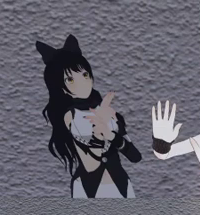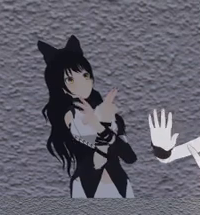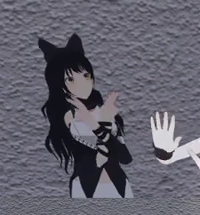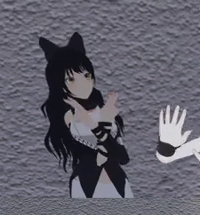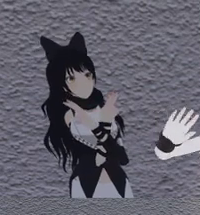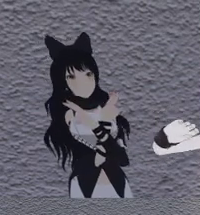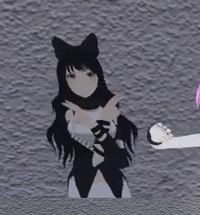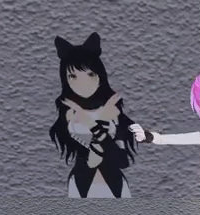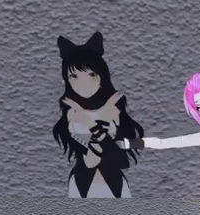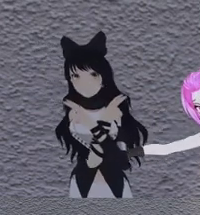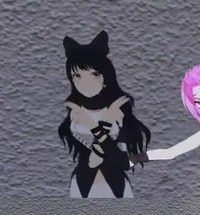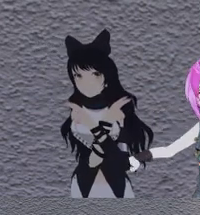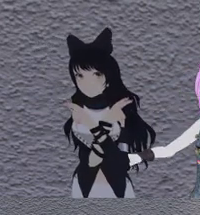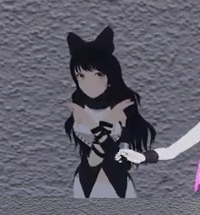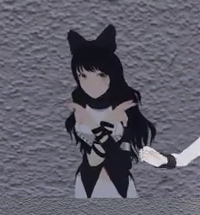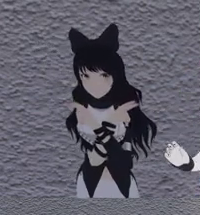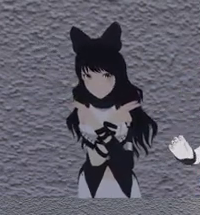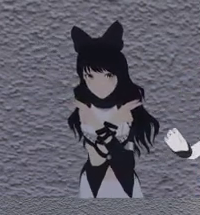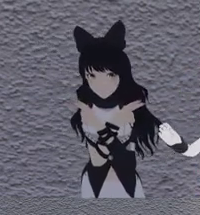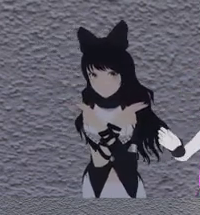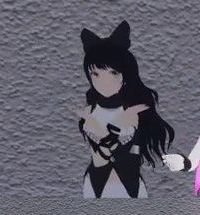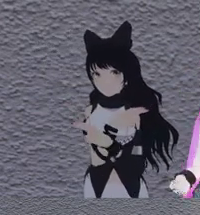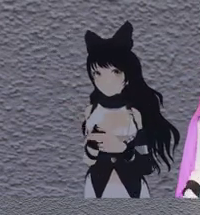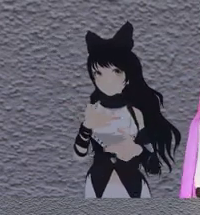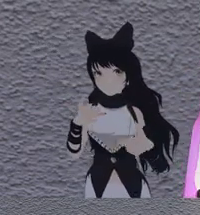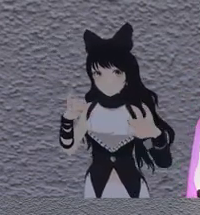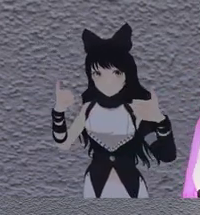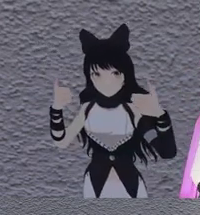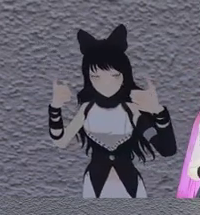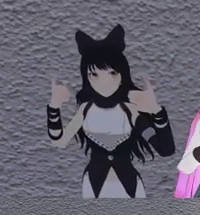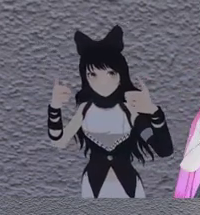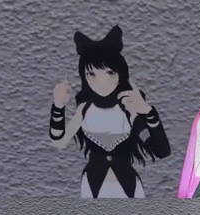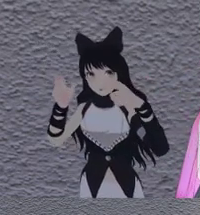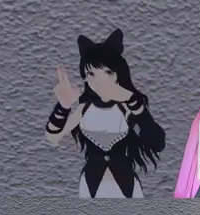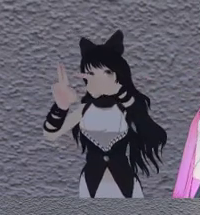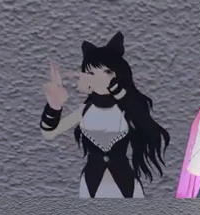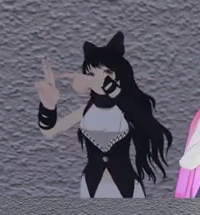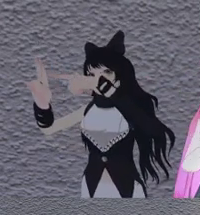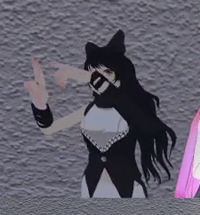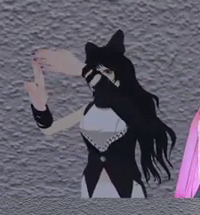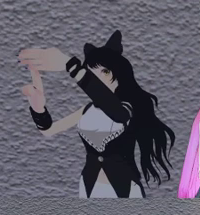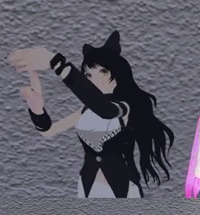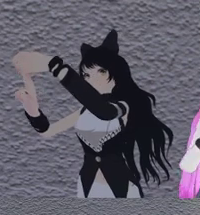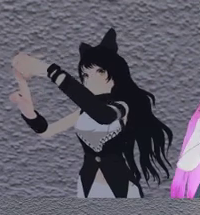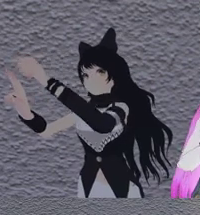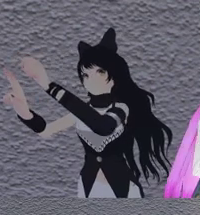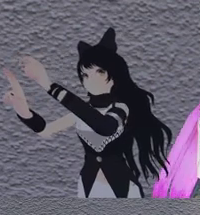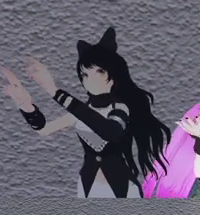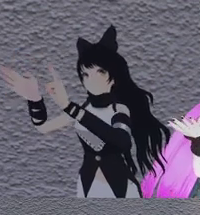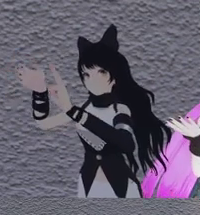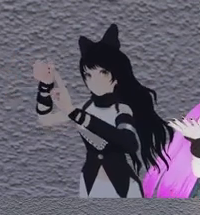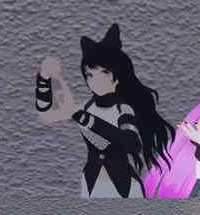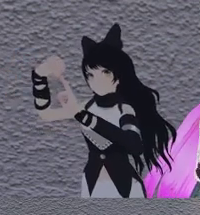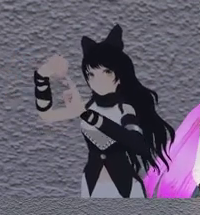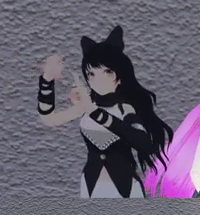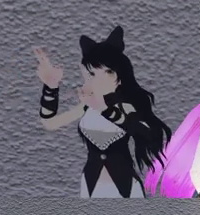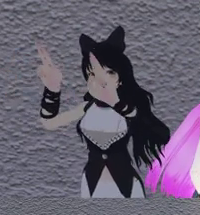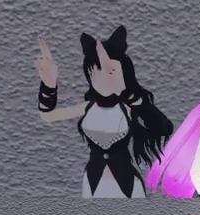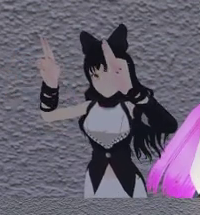or relax. But he signs it with our hands. He can't see you. He can't see you.